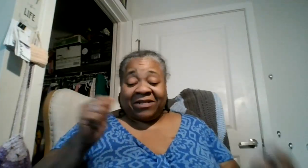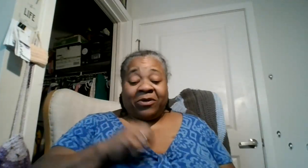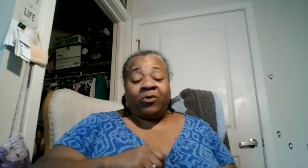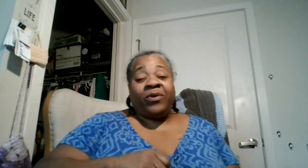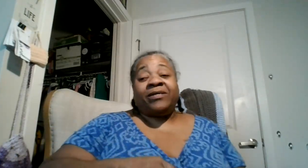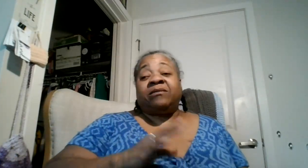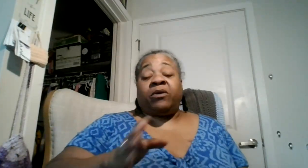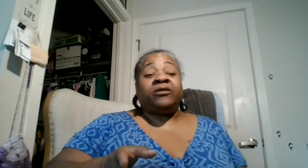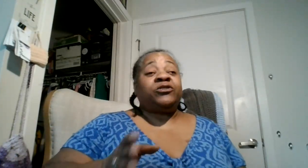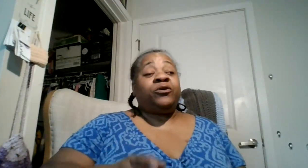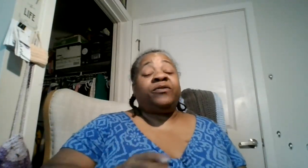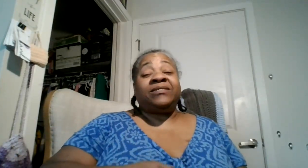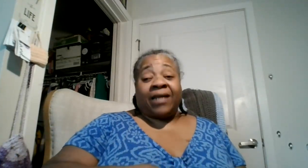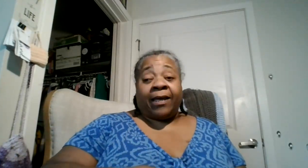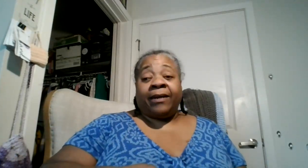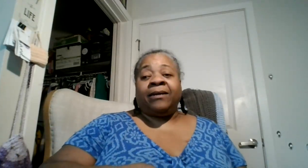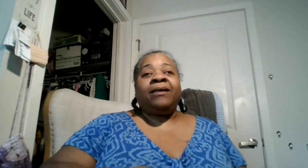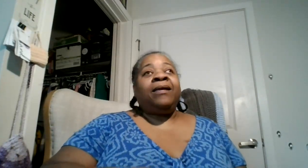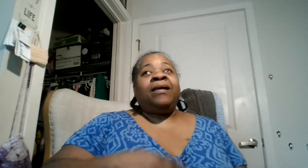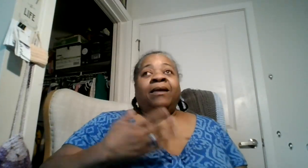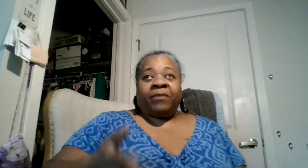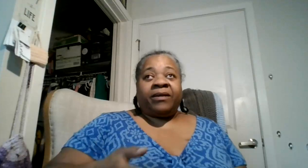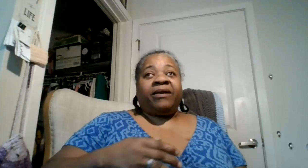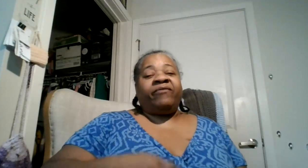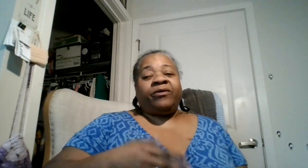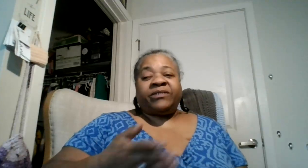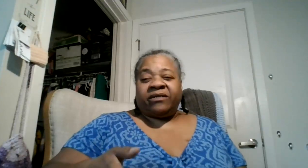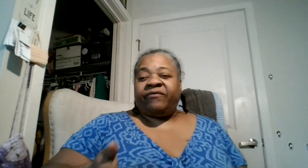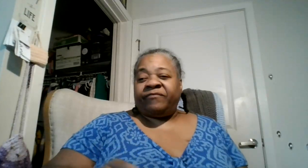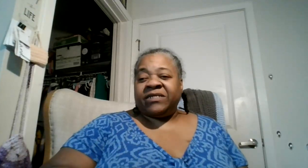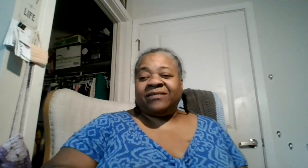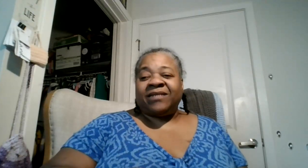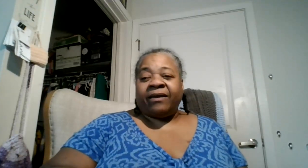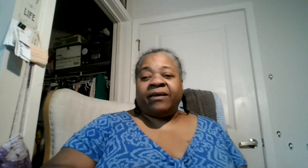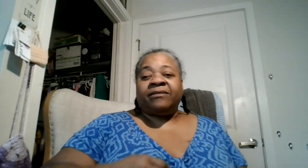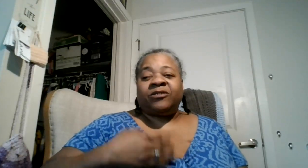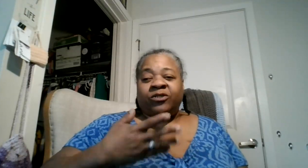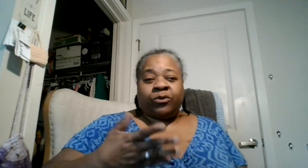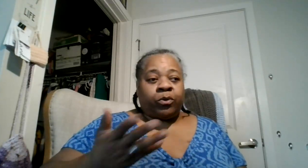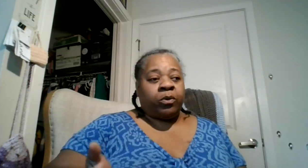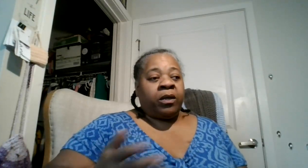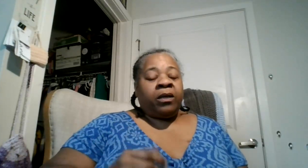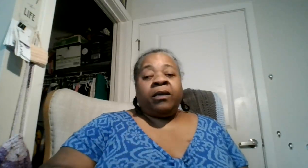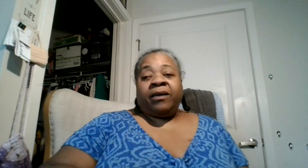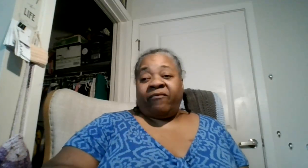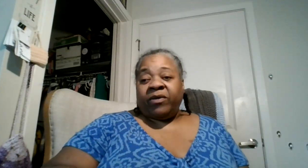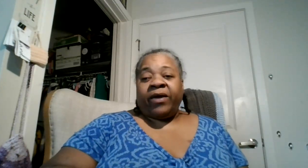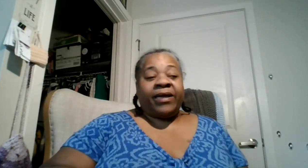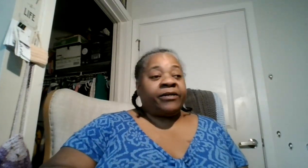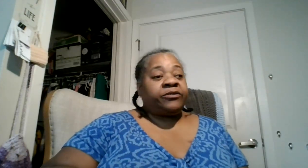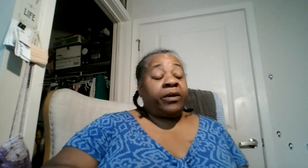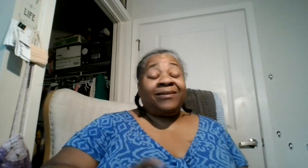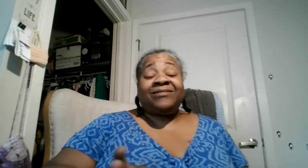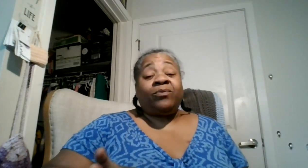little quiz. I'm going to show you the sign. I'm going to give you 10 to 15 seconds to give me your answer, and it's only going